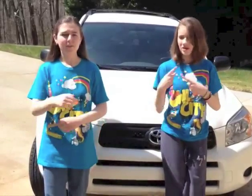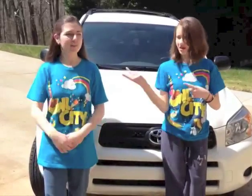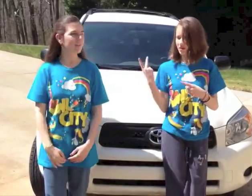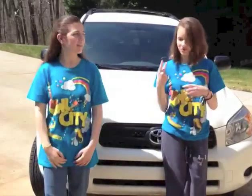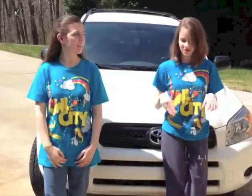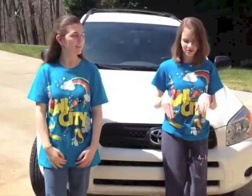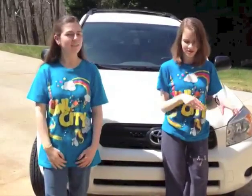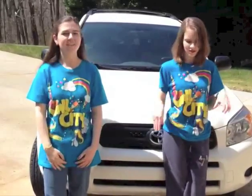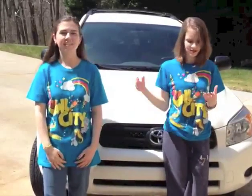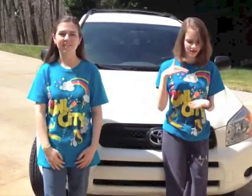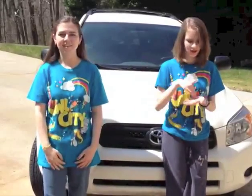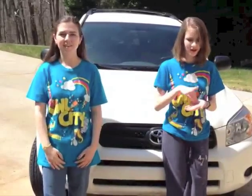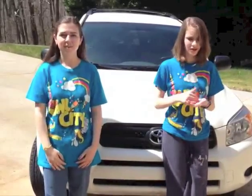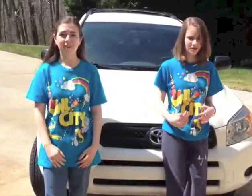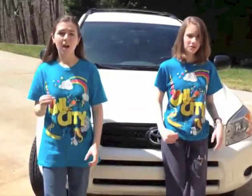When can we do this again?